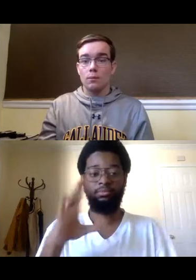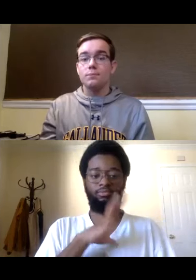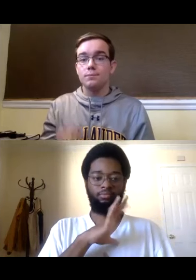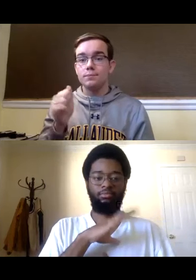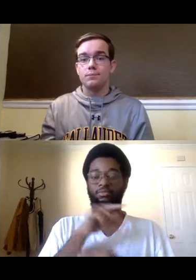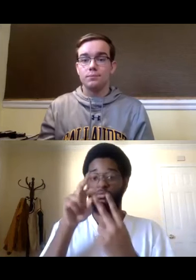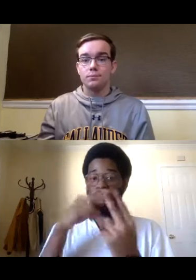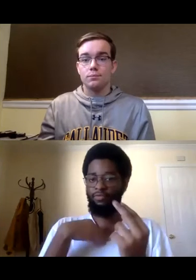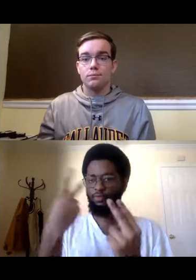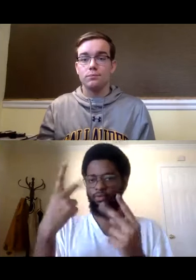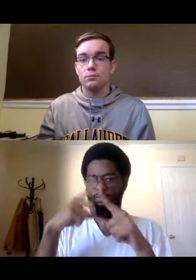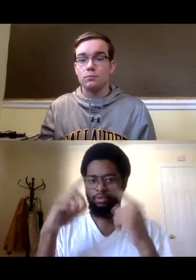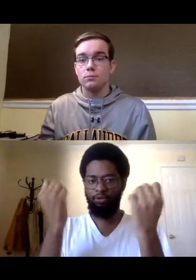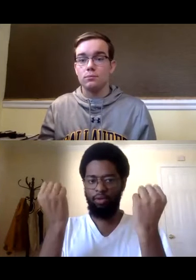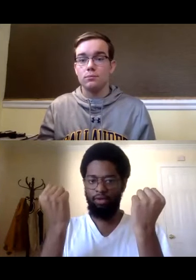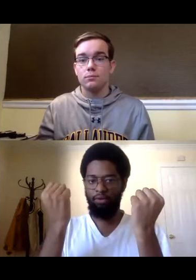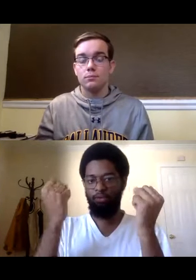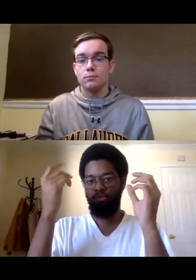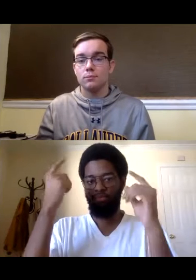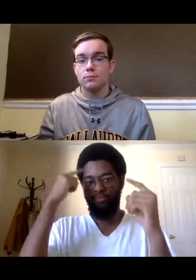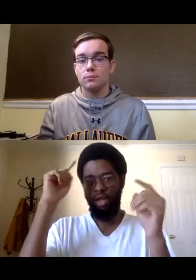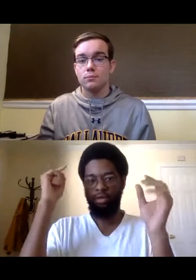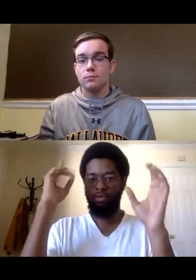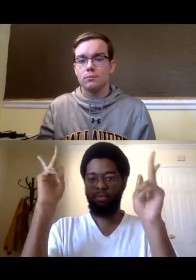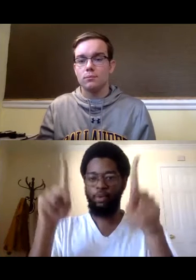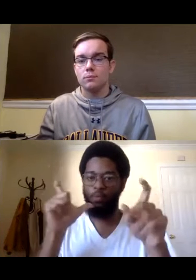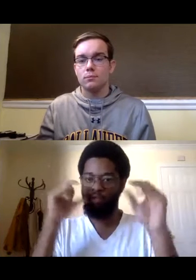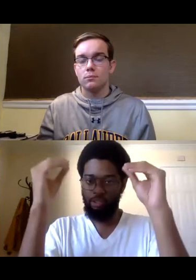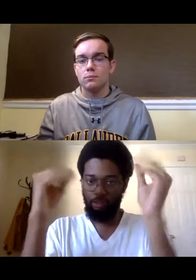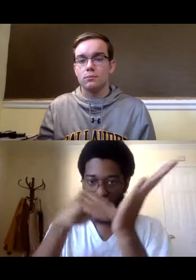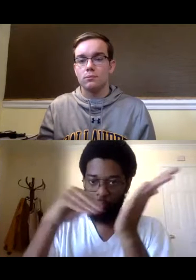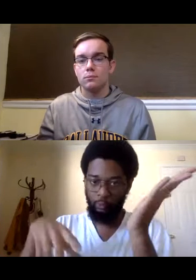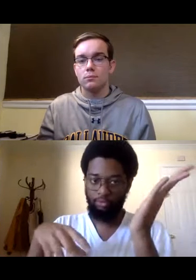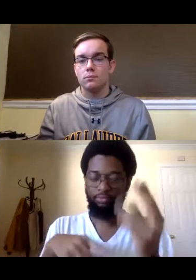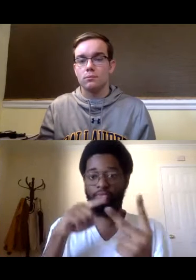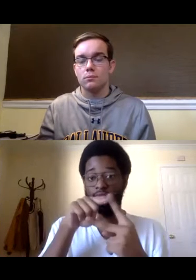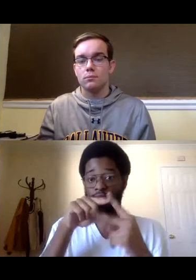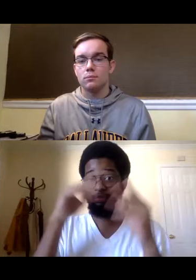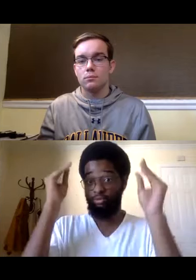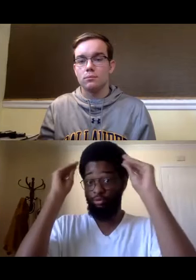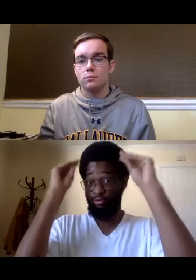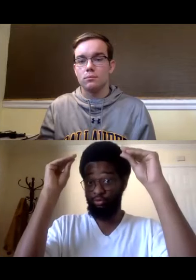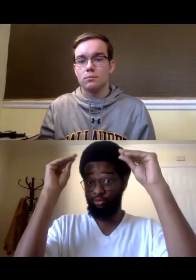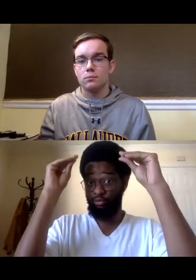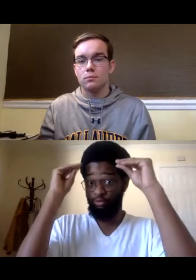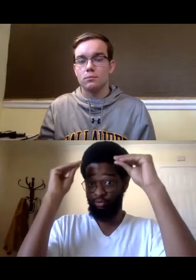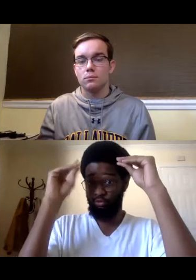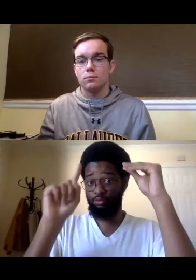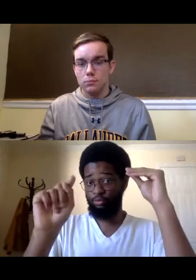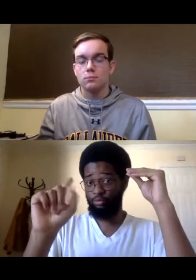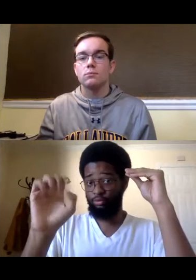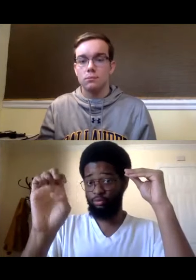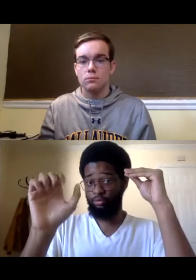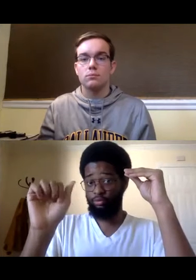Next is professor. Drake, take it away. Sure. I'll show you two signs. It's a person who teaches a student. First is